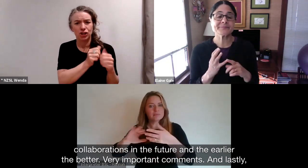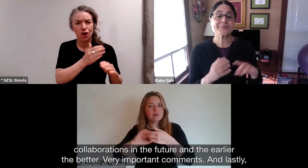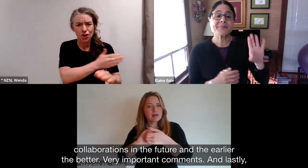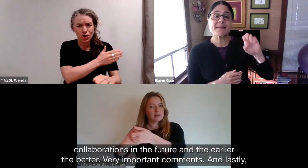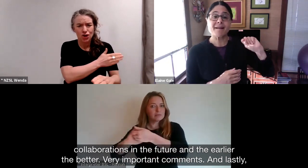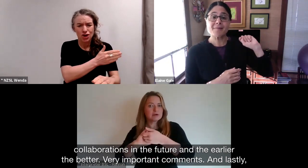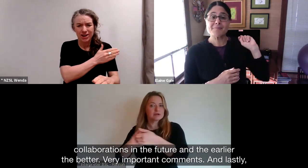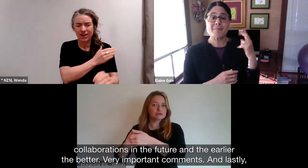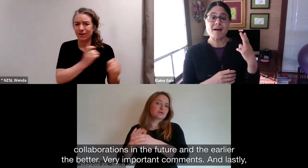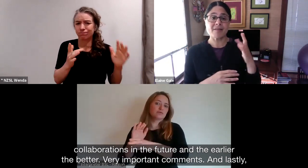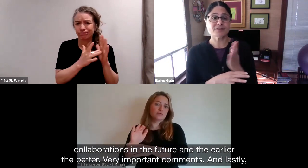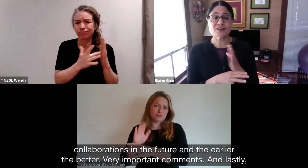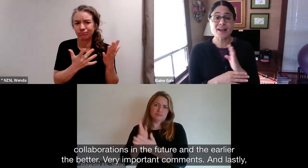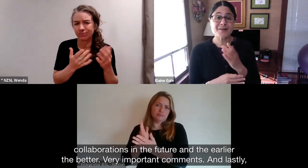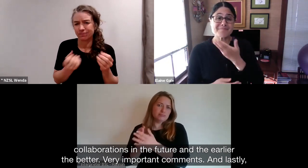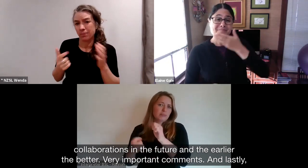important comments.